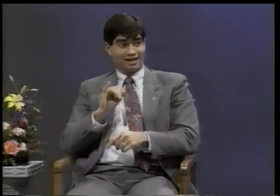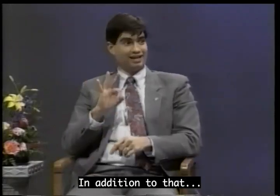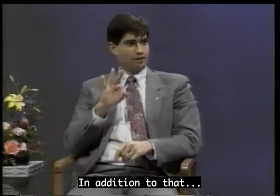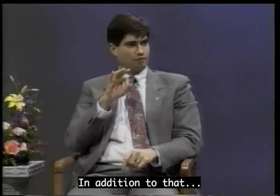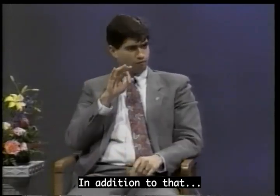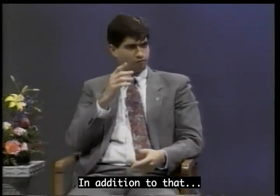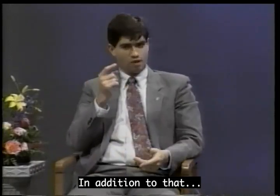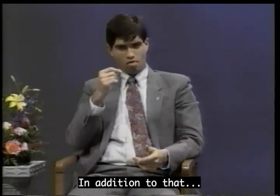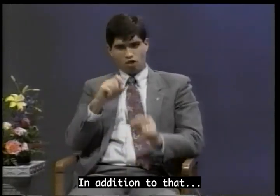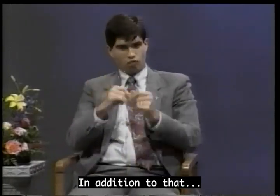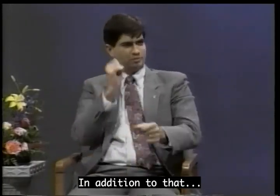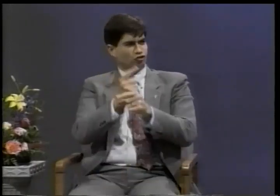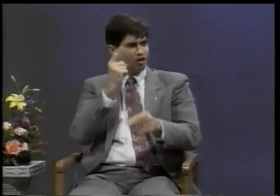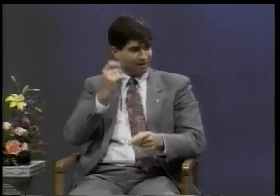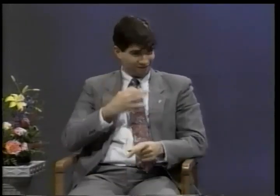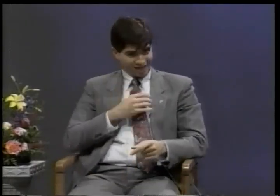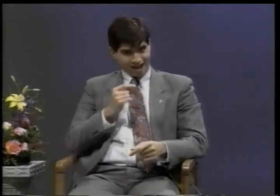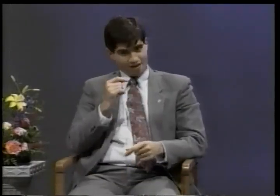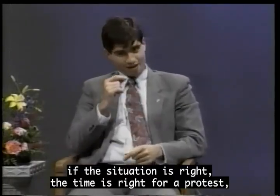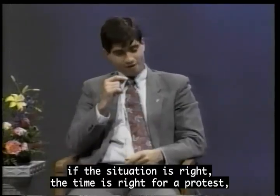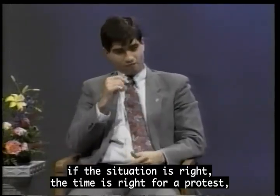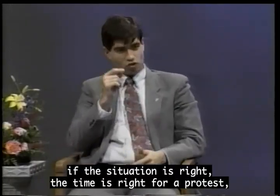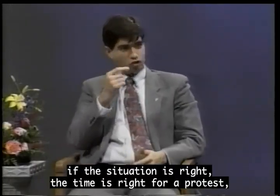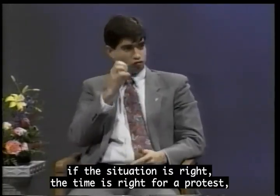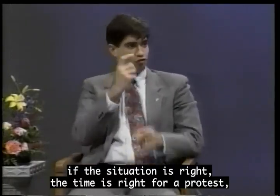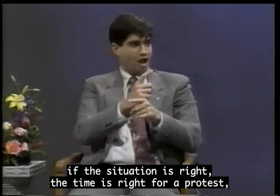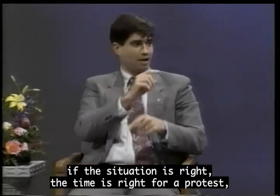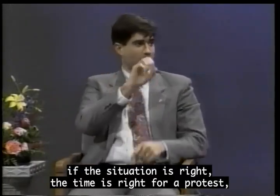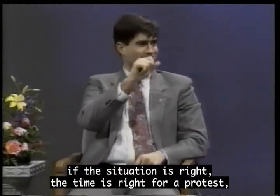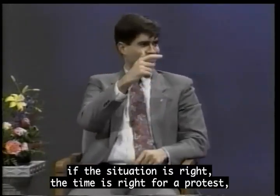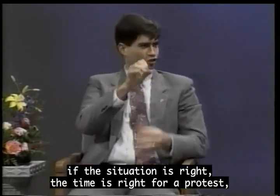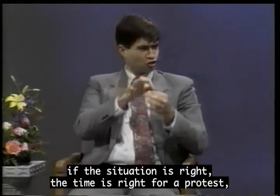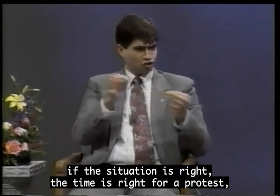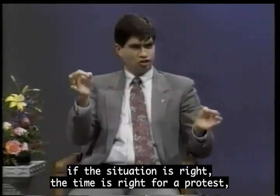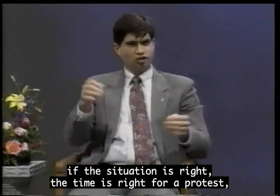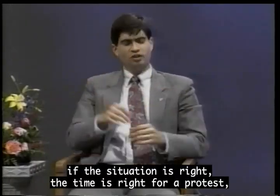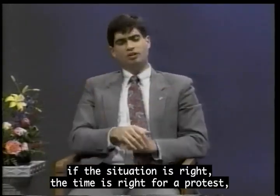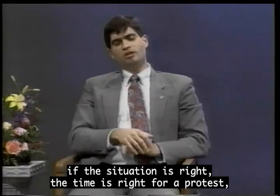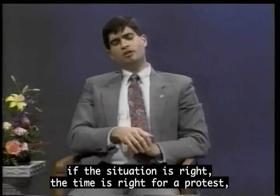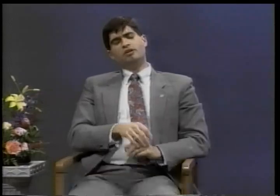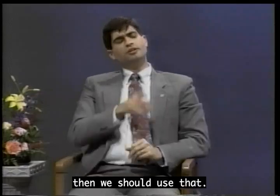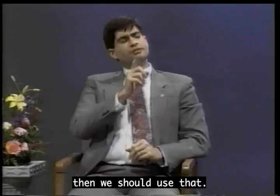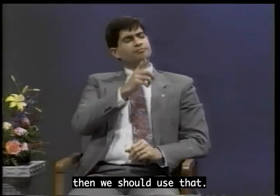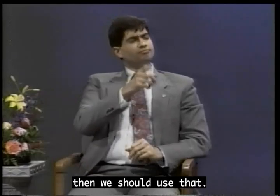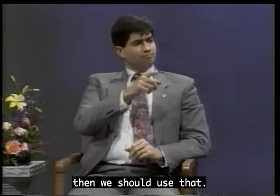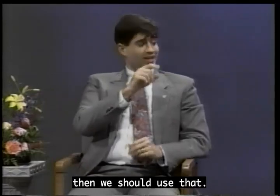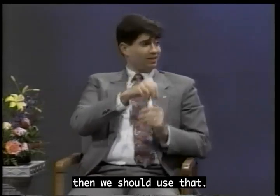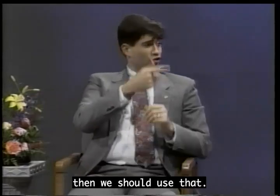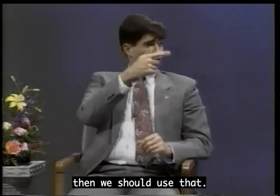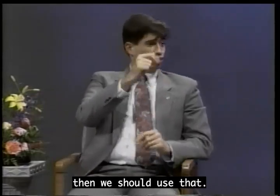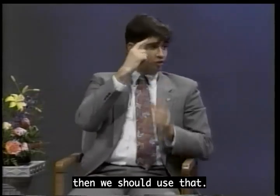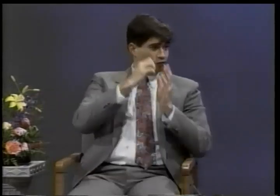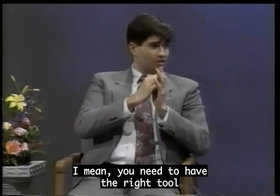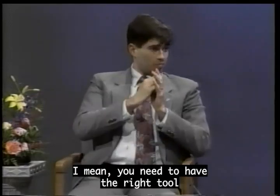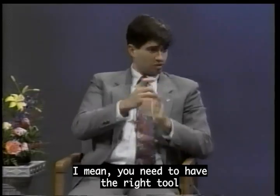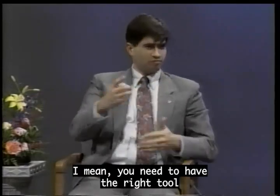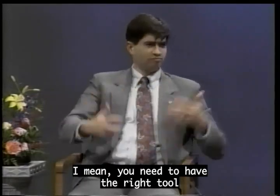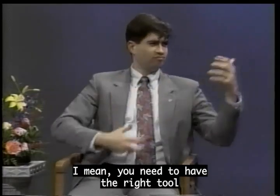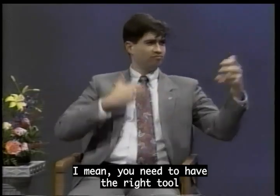if the situation is right, the time is right for a protest, then we should use that. I mean, you need to have the right tool to say the right message.